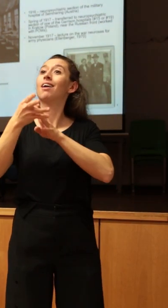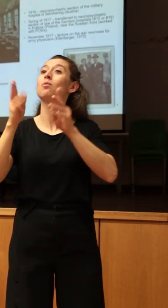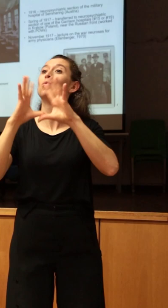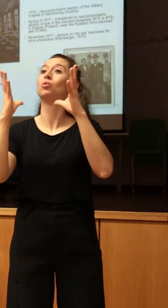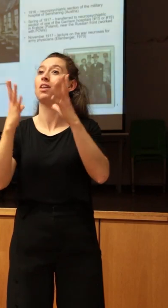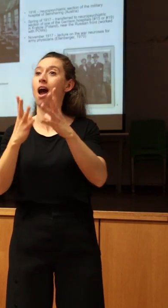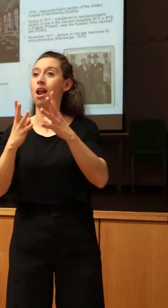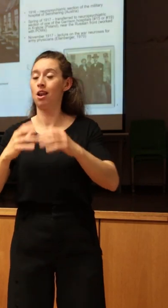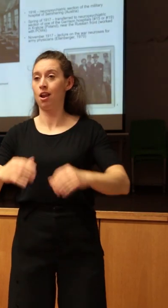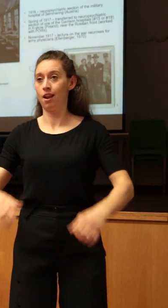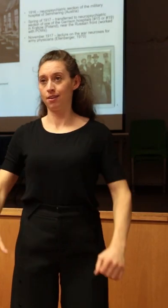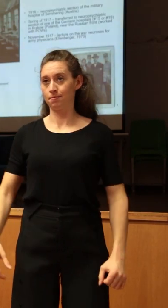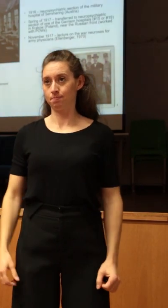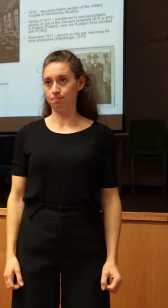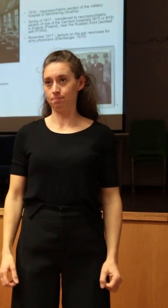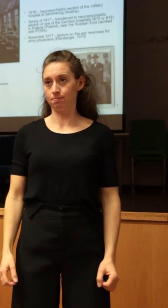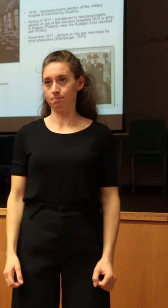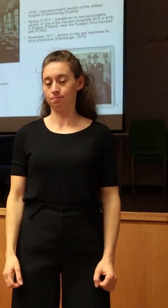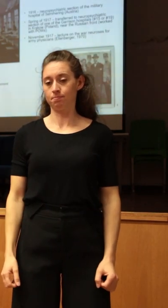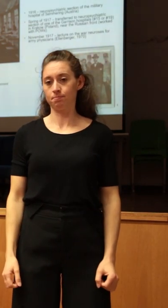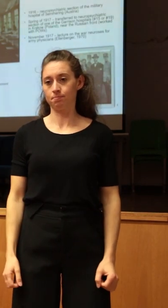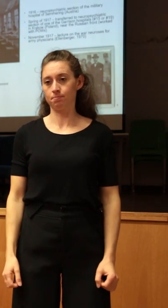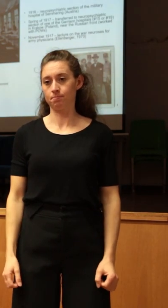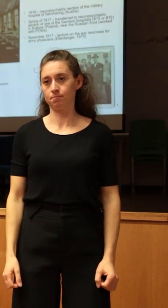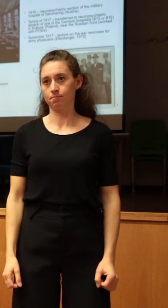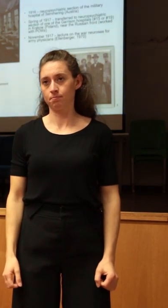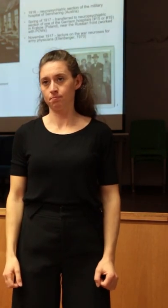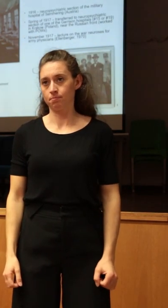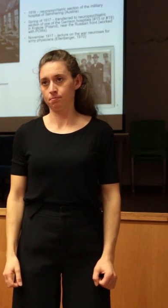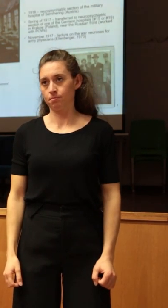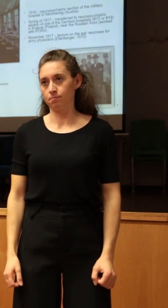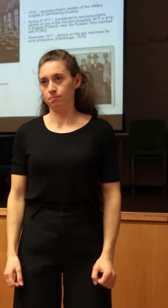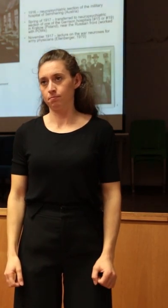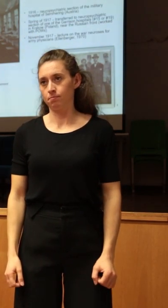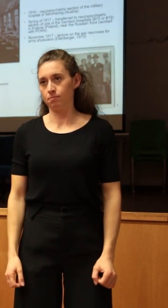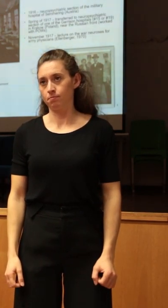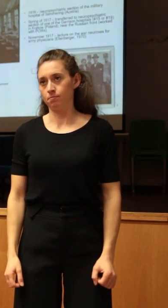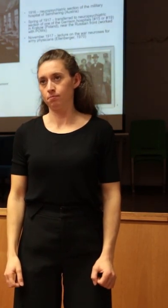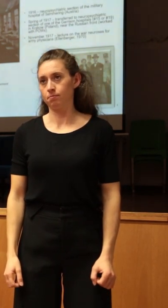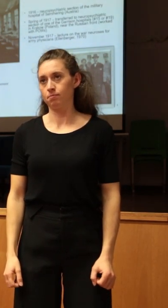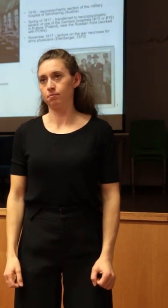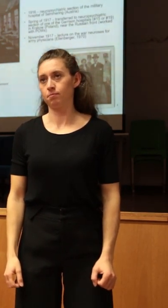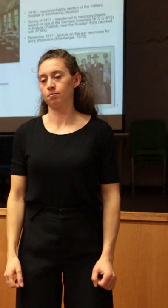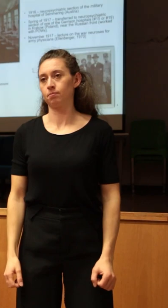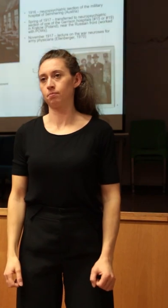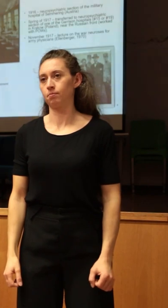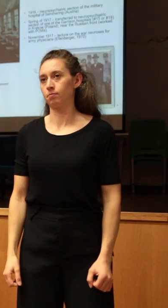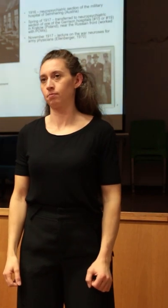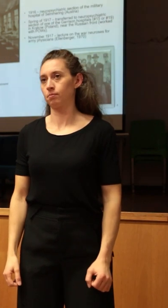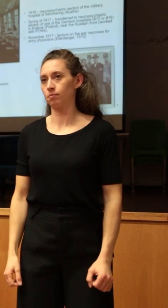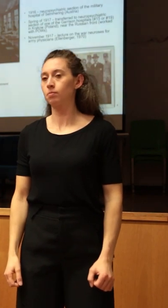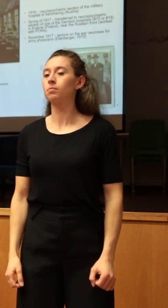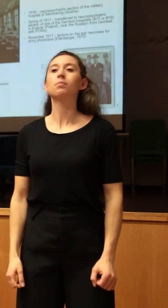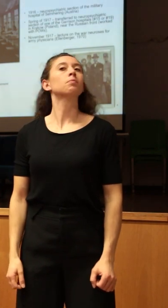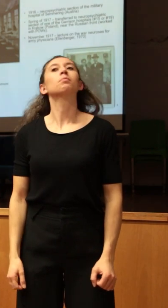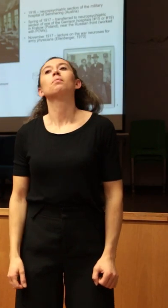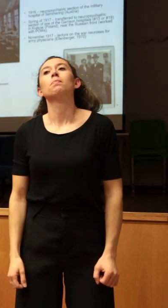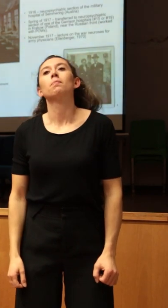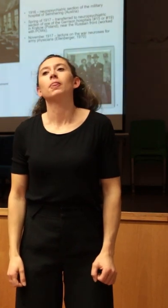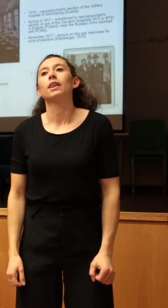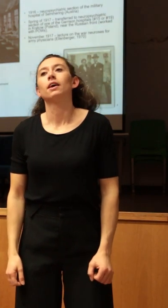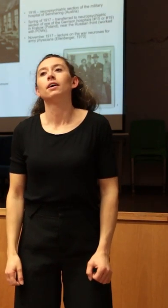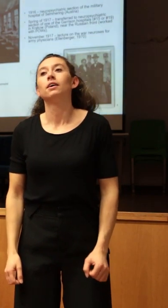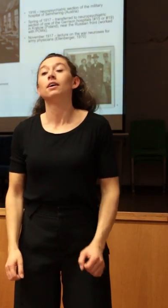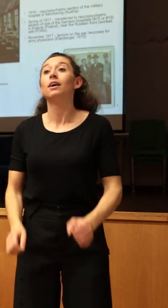and I think it's quite significant, that by the time he went and became an army physician, he was already 46 years